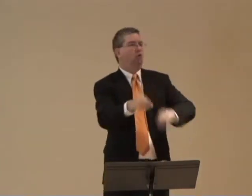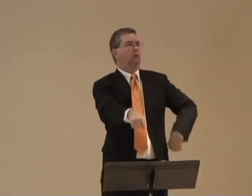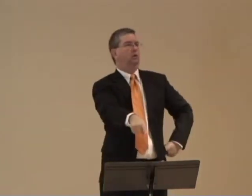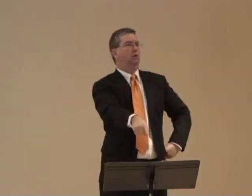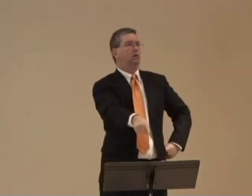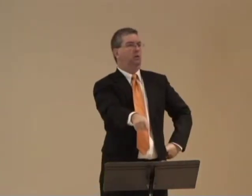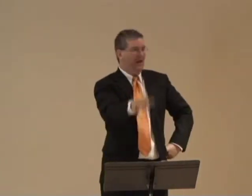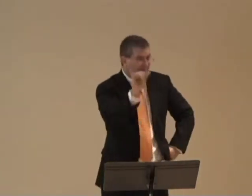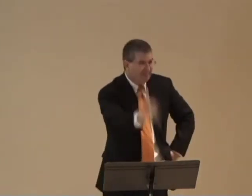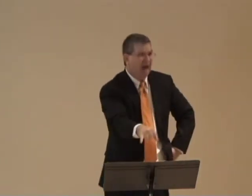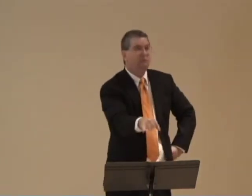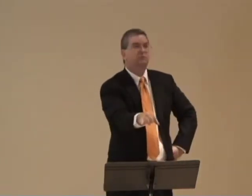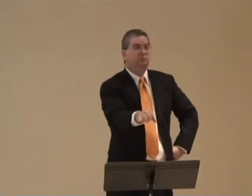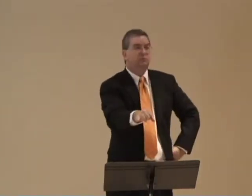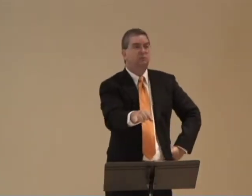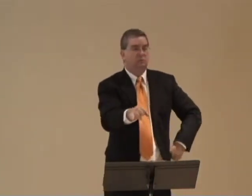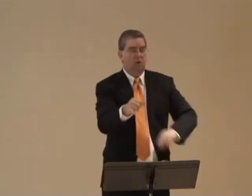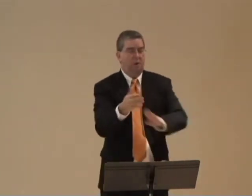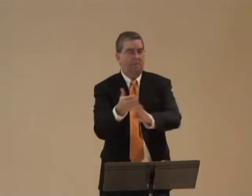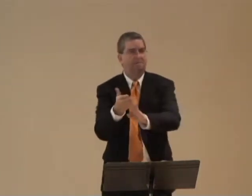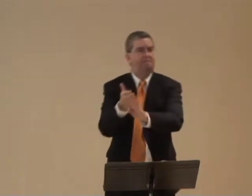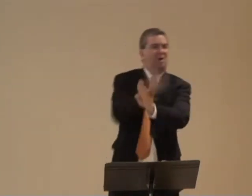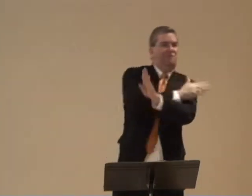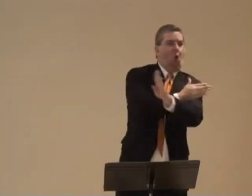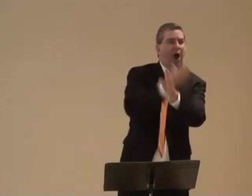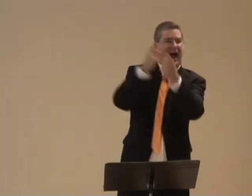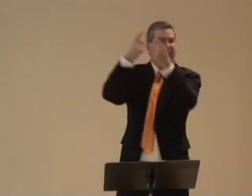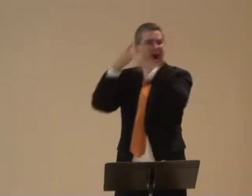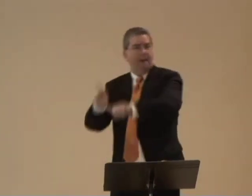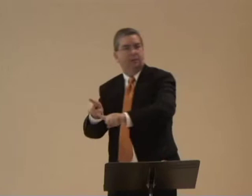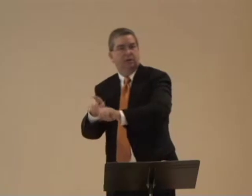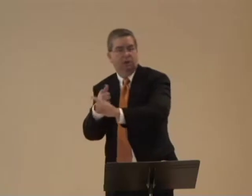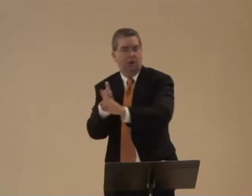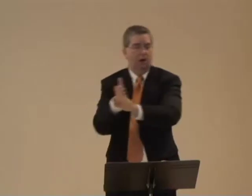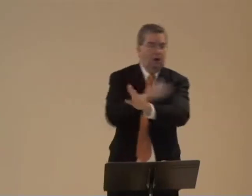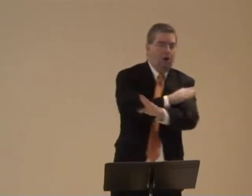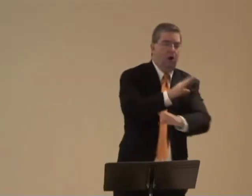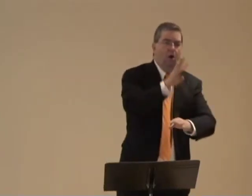And that was the Israelite people that were building those, and that's what this story is about.